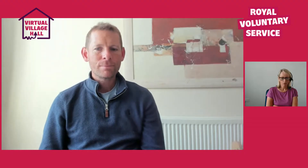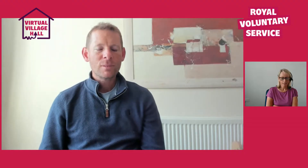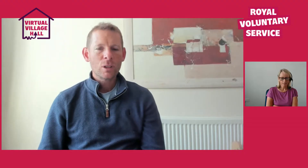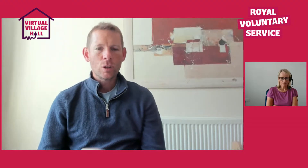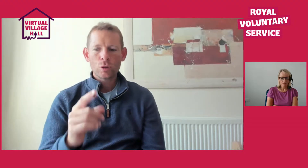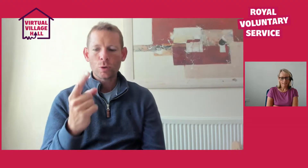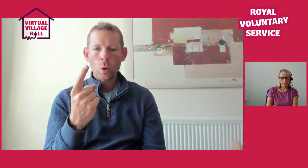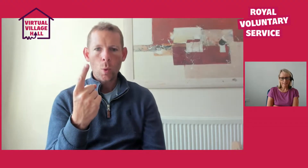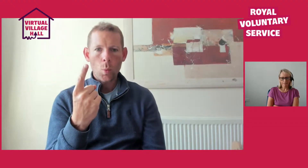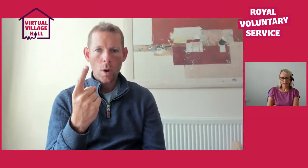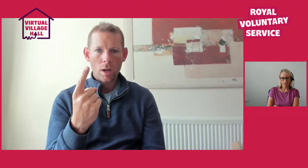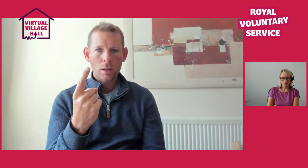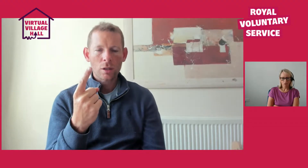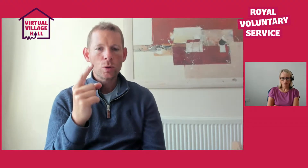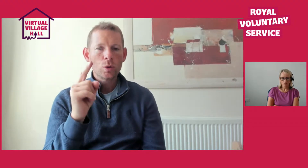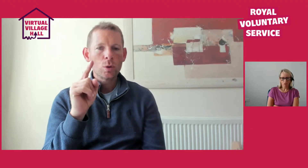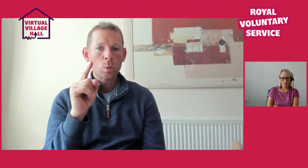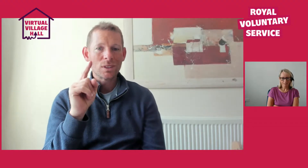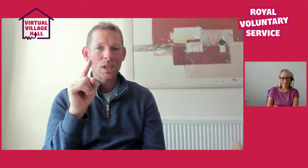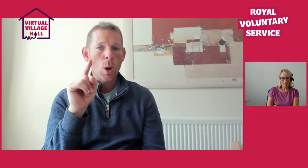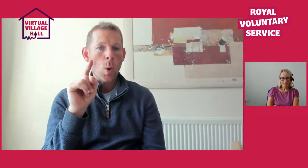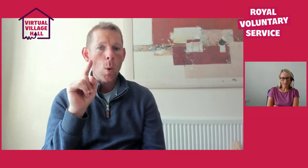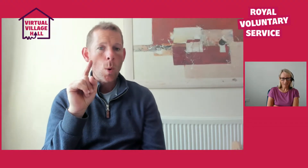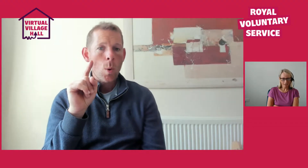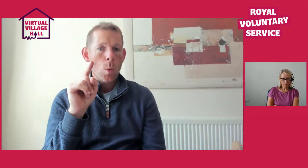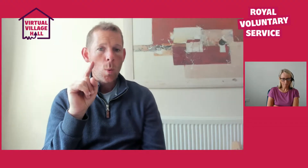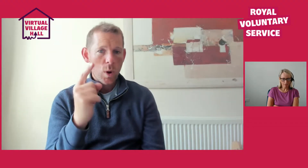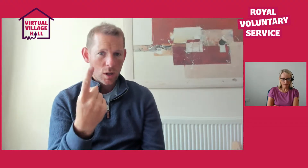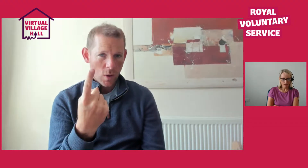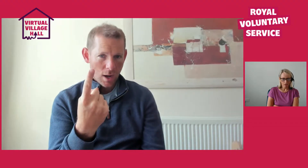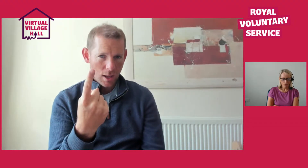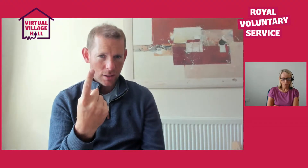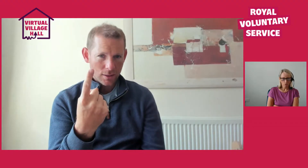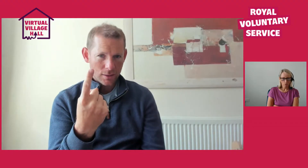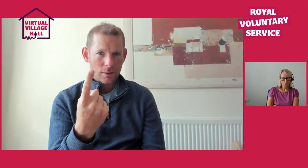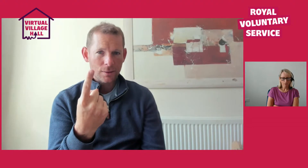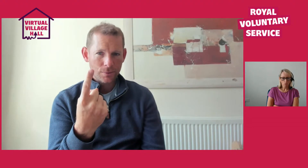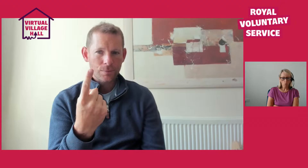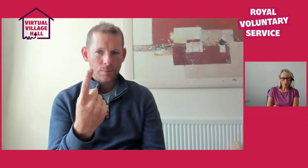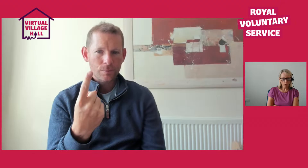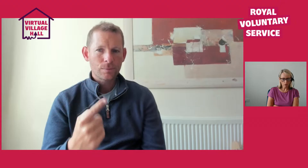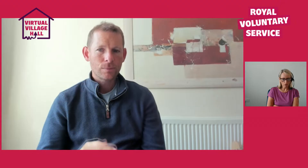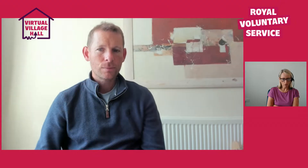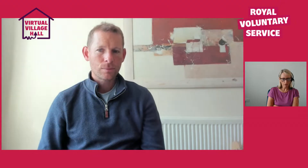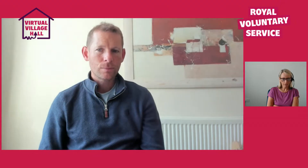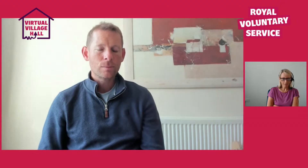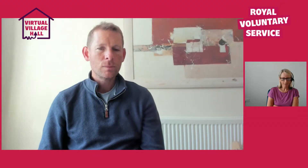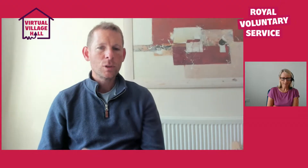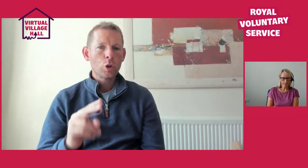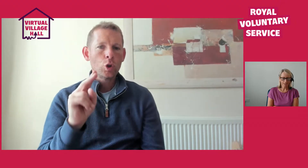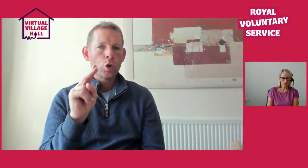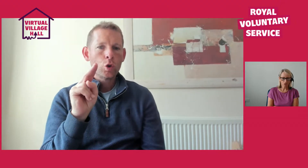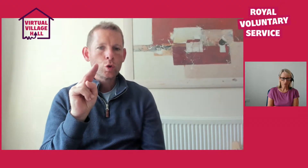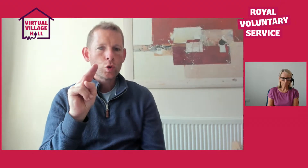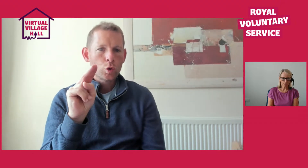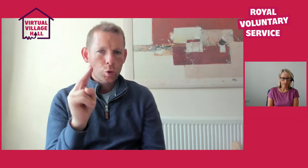So now let's link that to time. So if it's 1 o'clock,